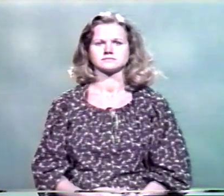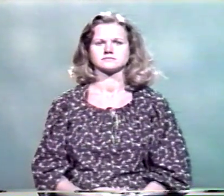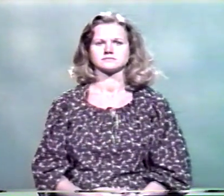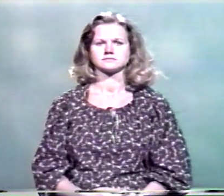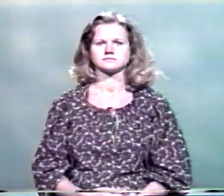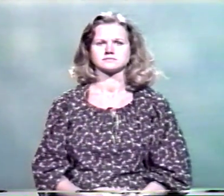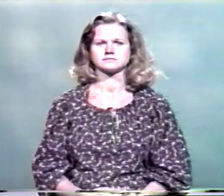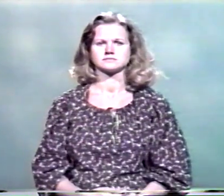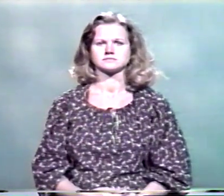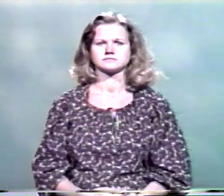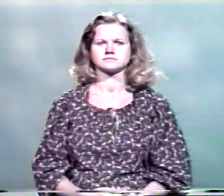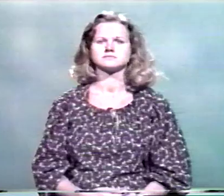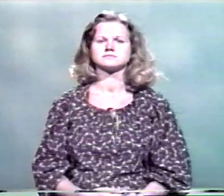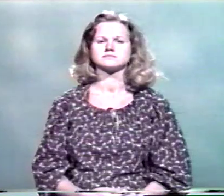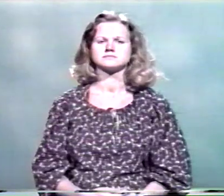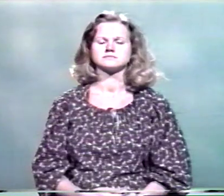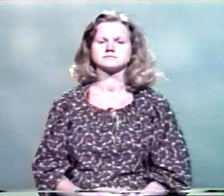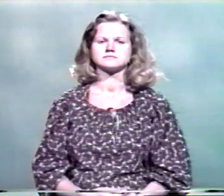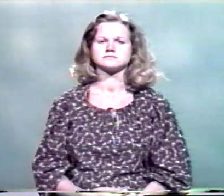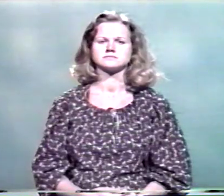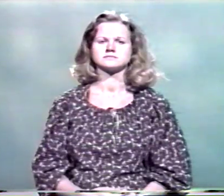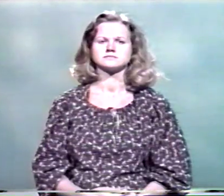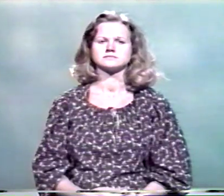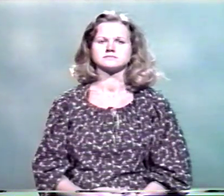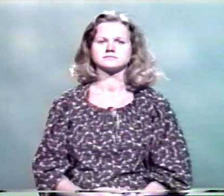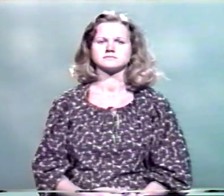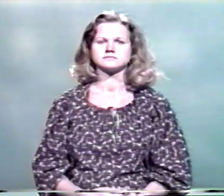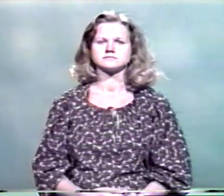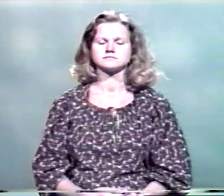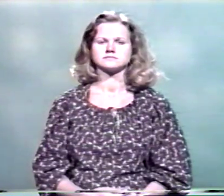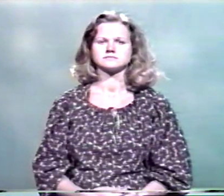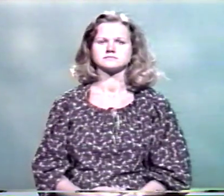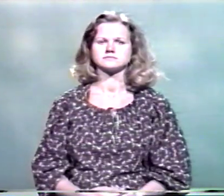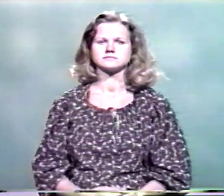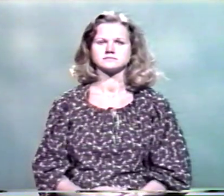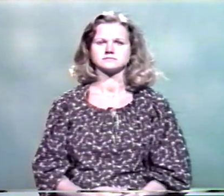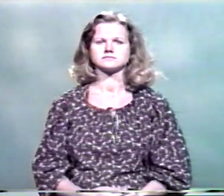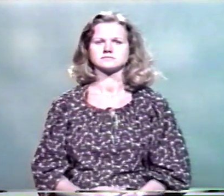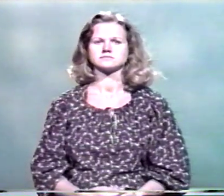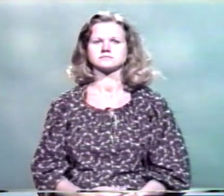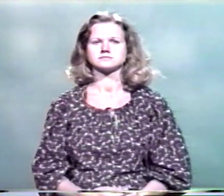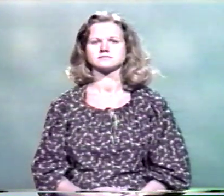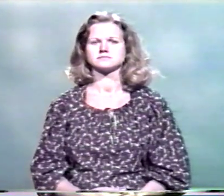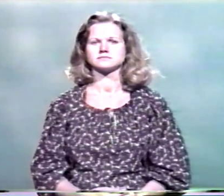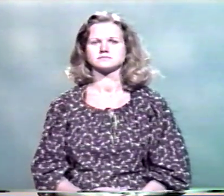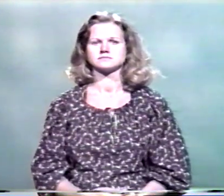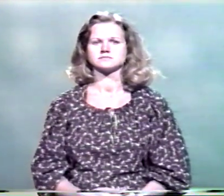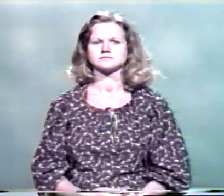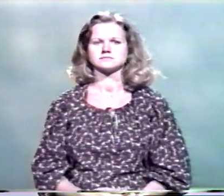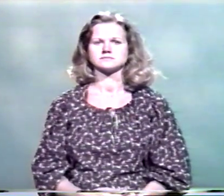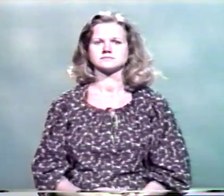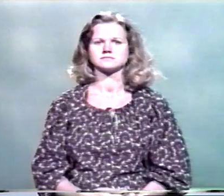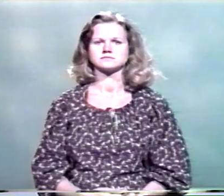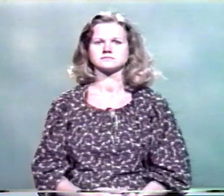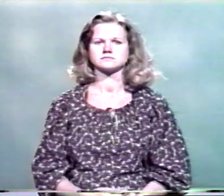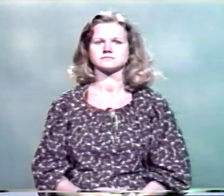When talking about the characteristics of someone or something, it's common to name that person or thing and then sign what we are translating